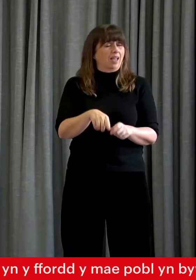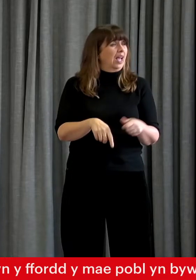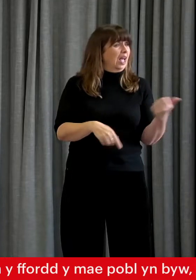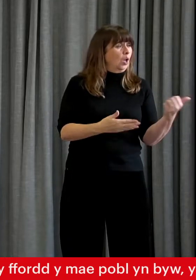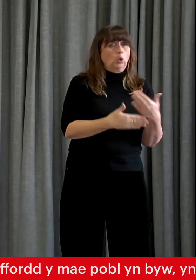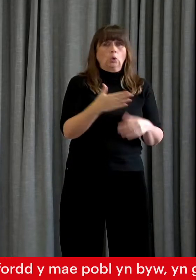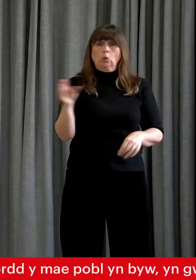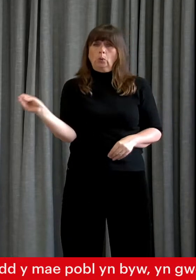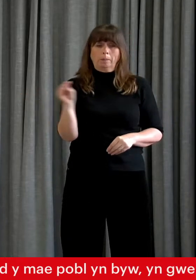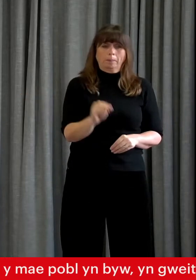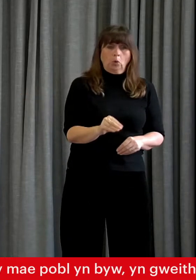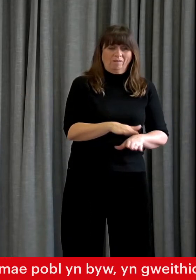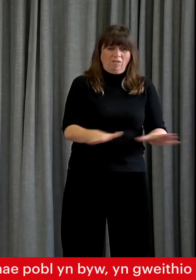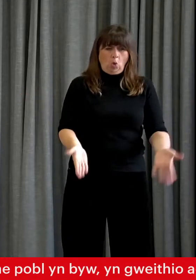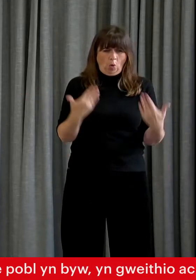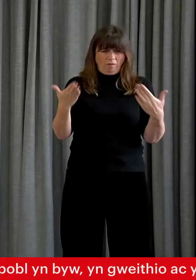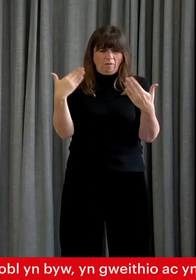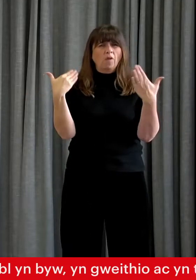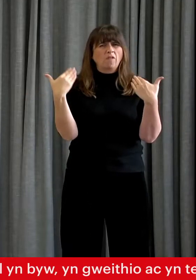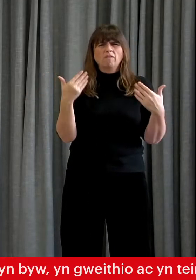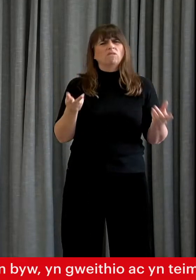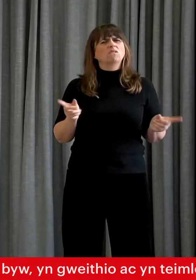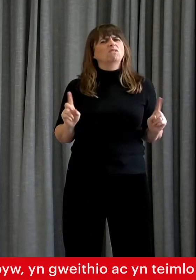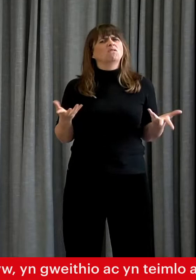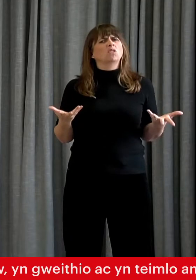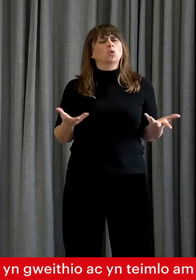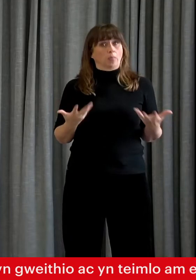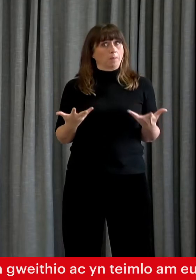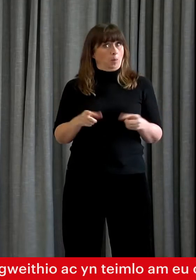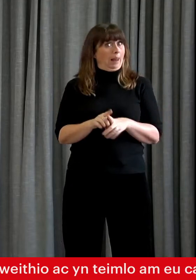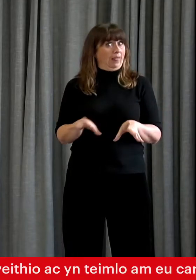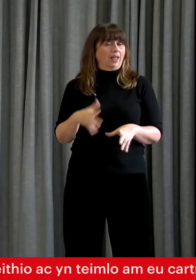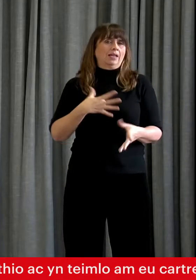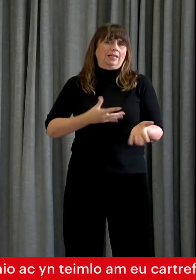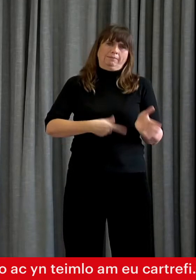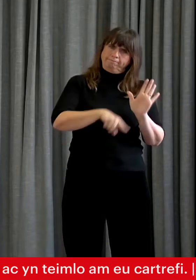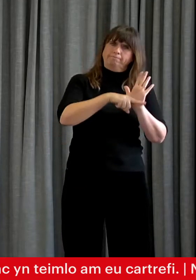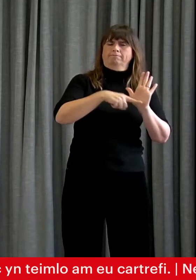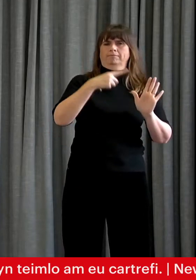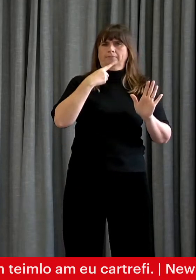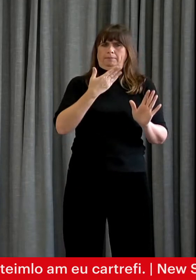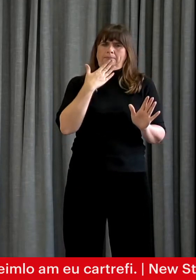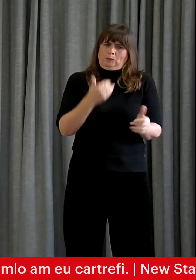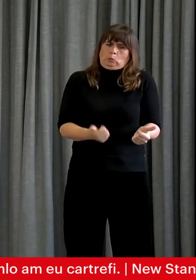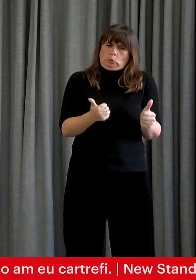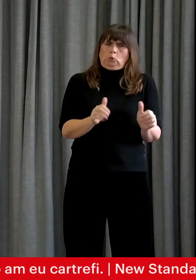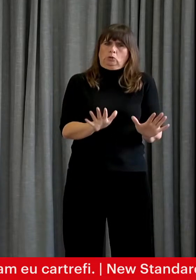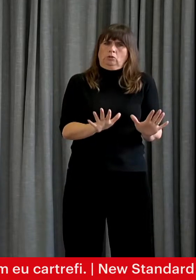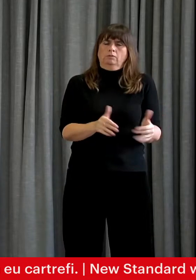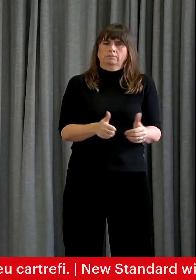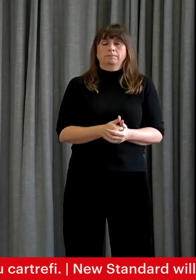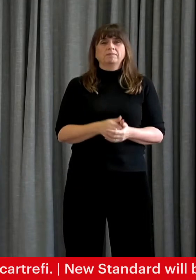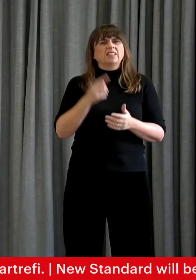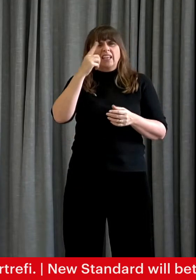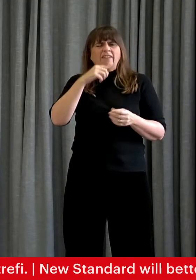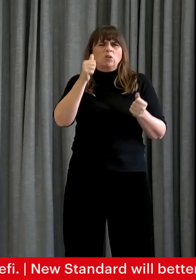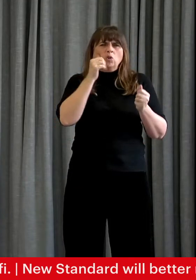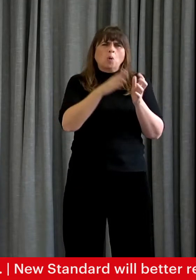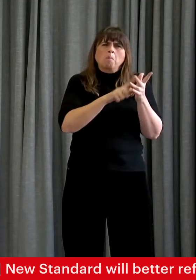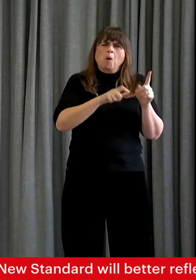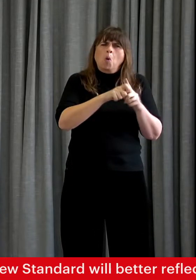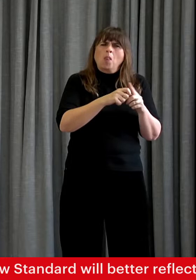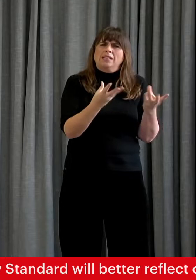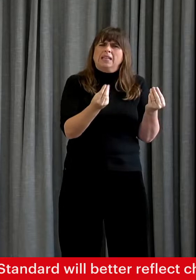suitable flooring when a tenancy comes to an end, which is the default current practice. On the issue of damp and mould, the standard